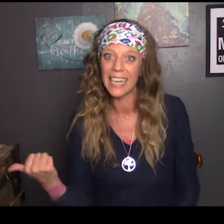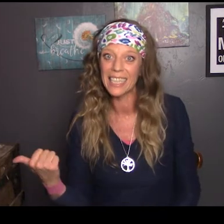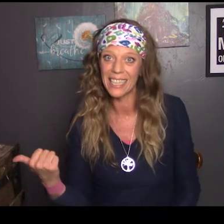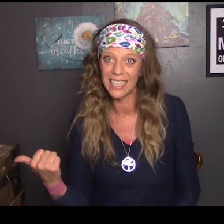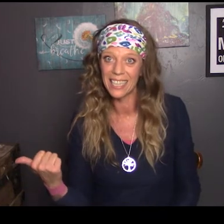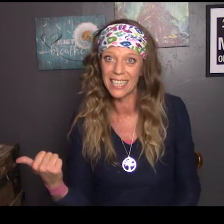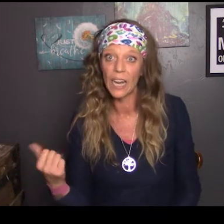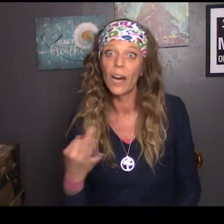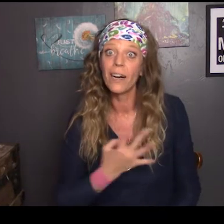likes,